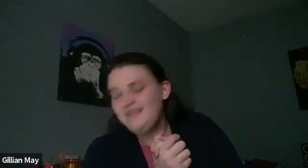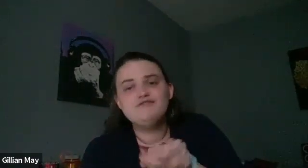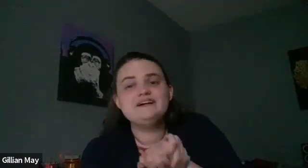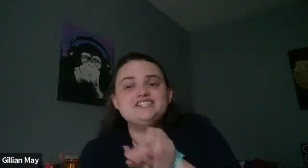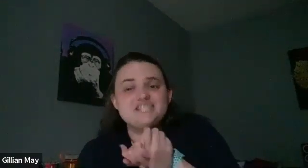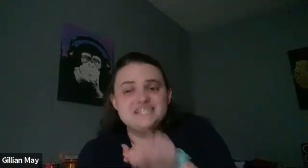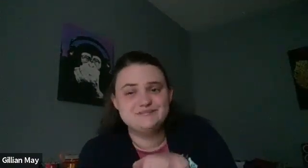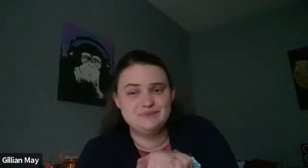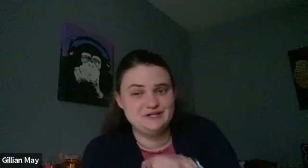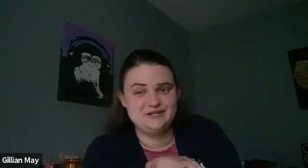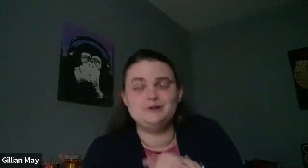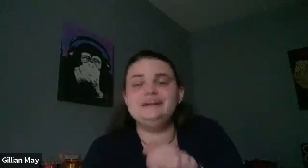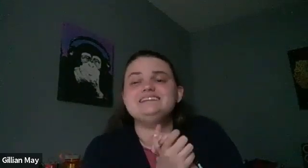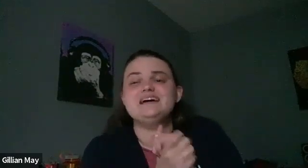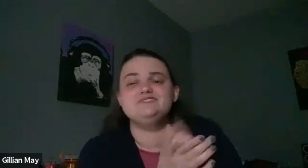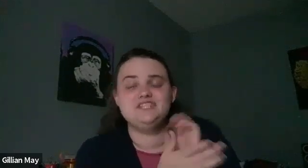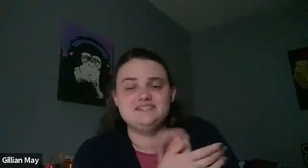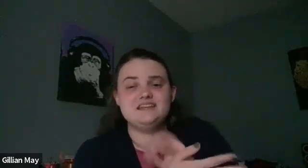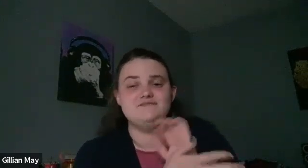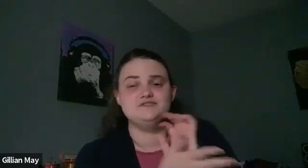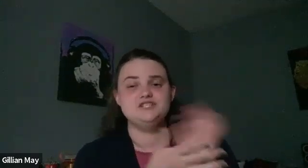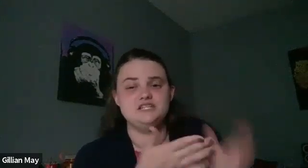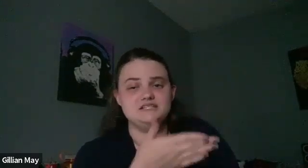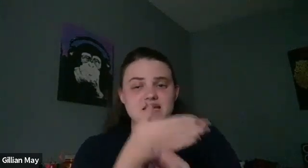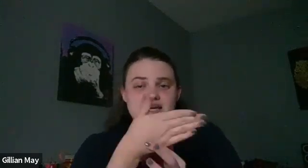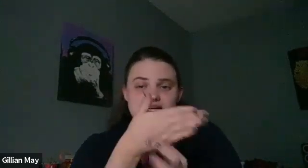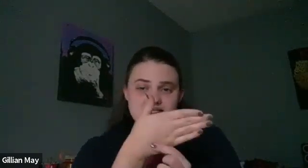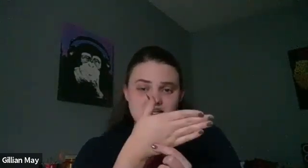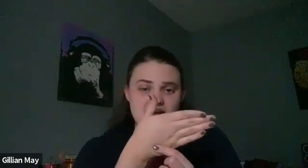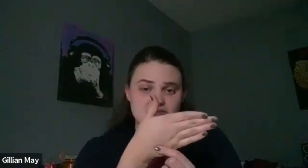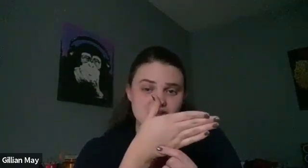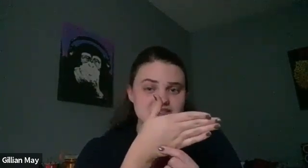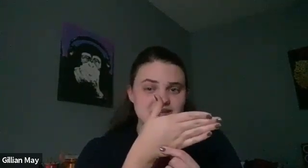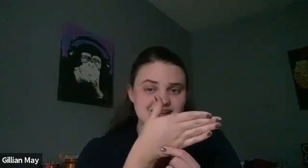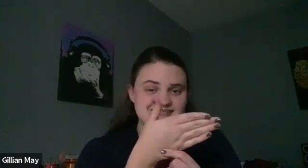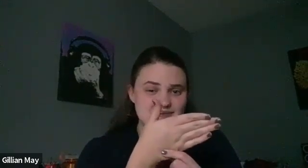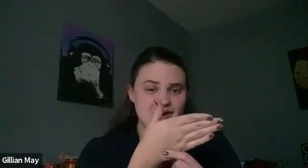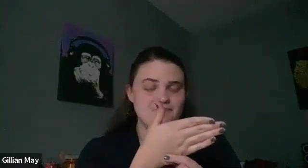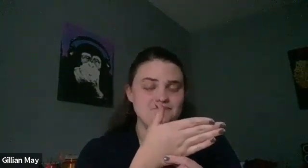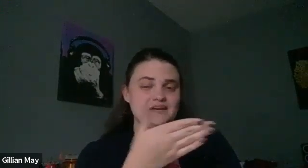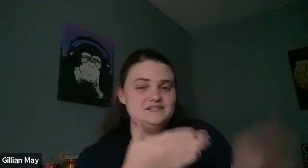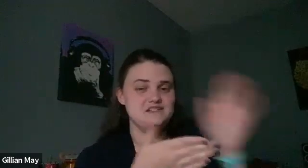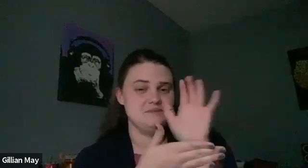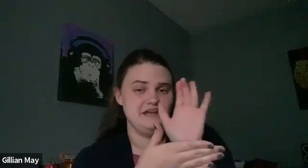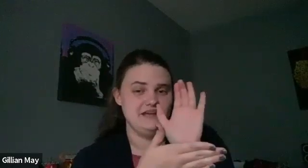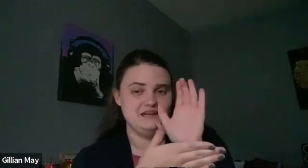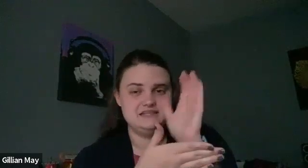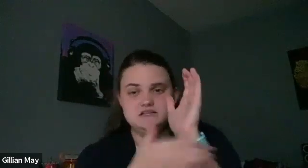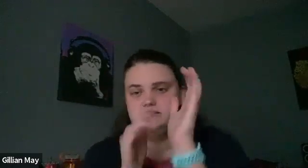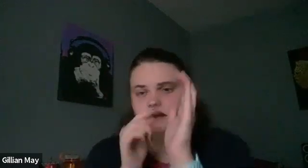For a cheeseburger or any types of cheese, the sign for cheese is going to have your non-dominant hand side palm. Dominant hand is going to be kind of like